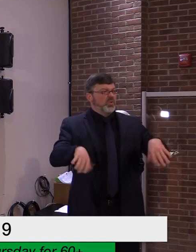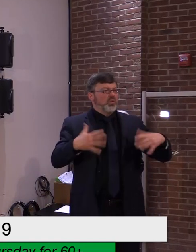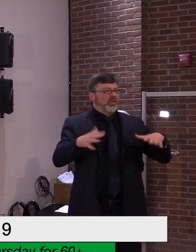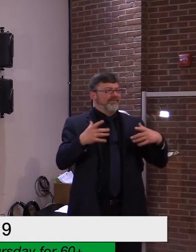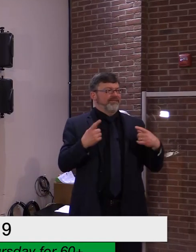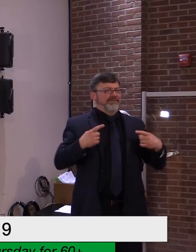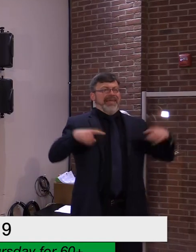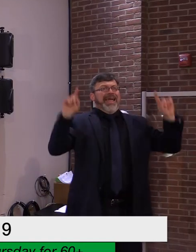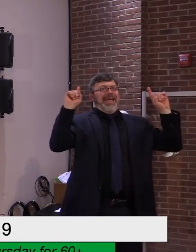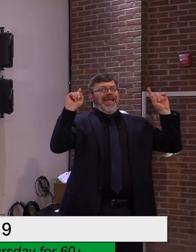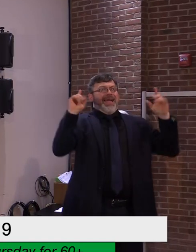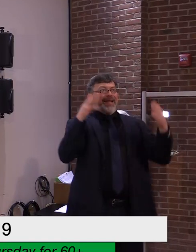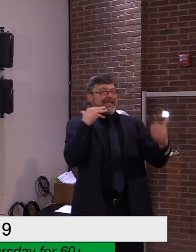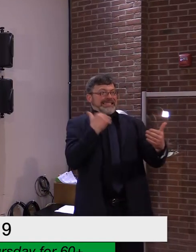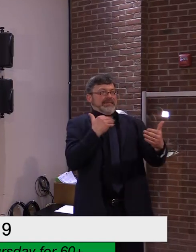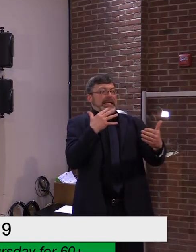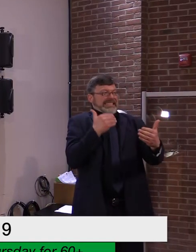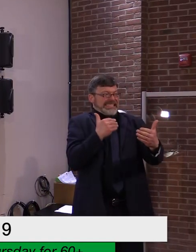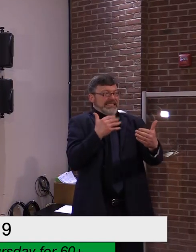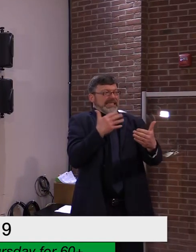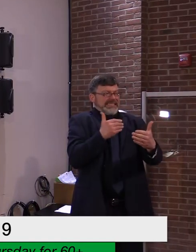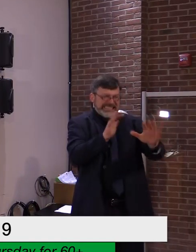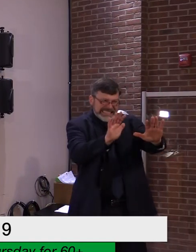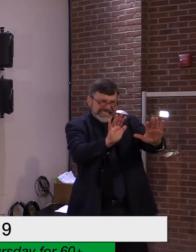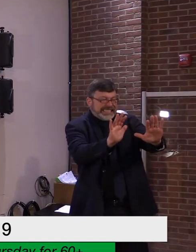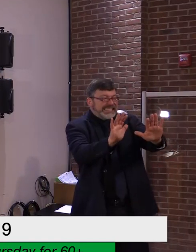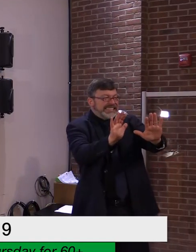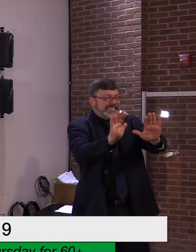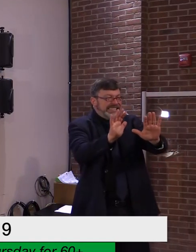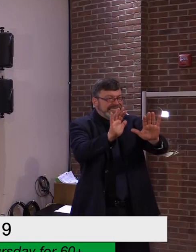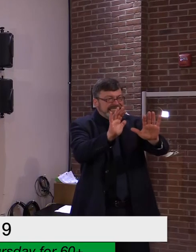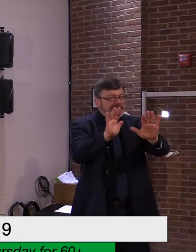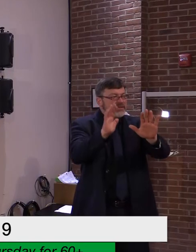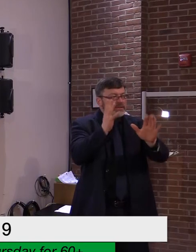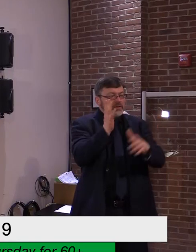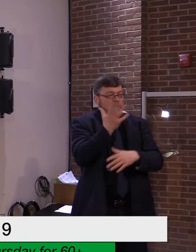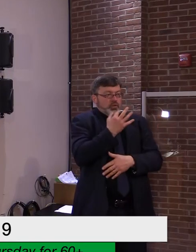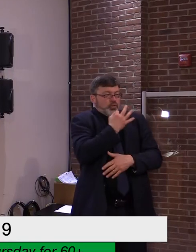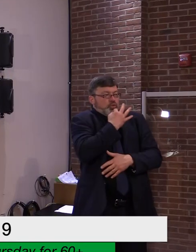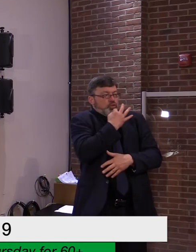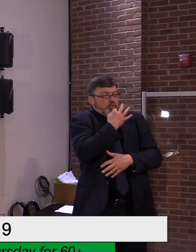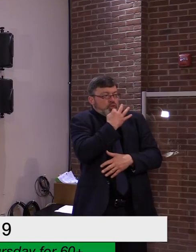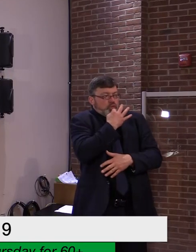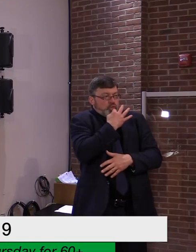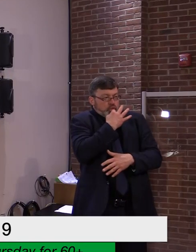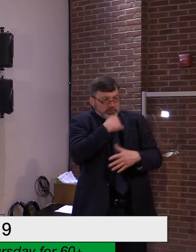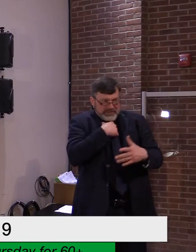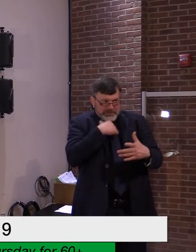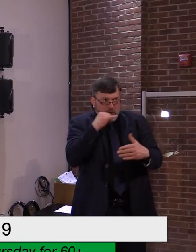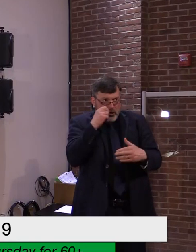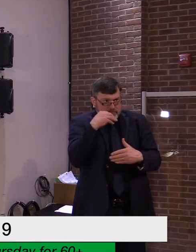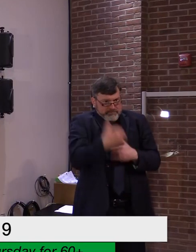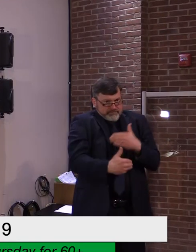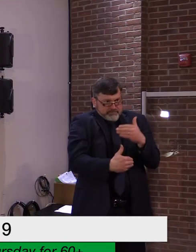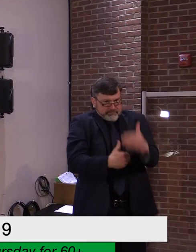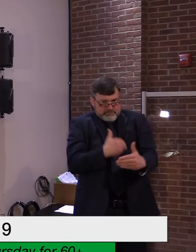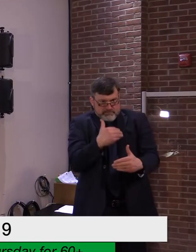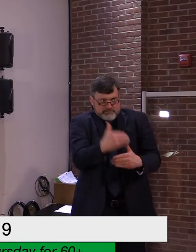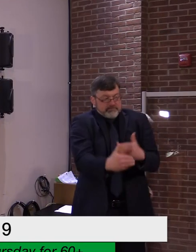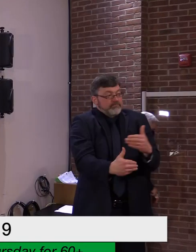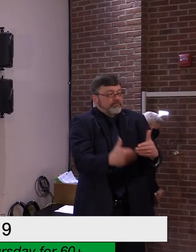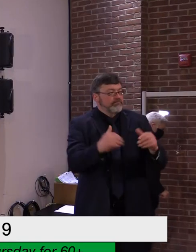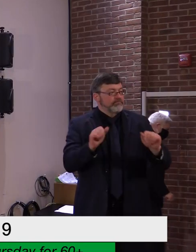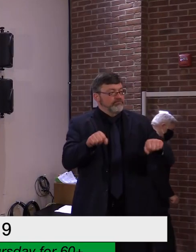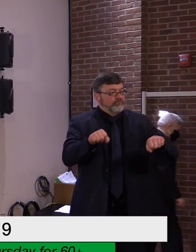here's the forecast I do want to give you. Things are indeed moving forward, but I have to caution that though we know changes are coming